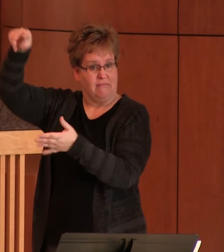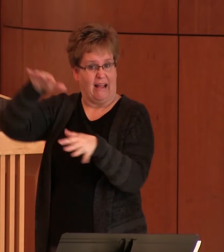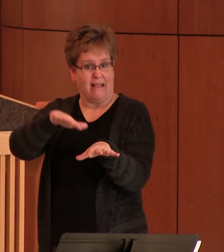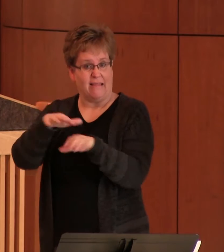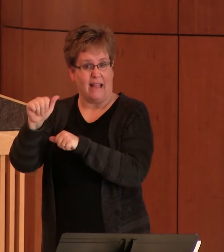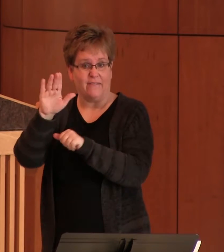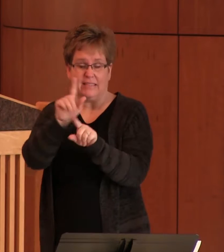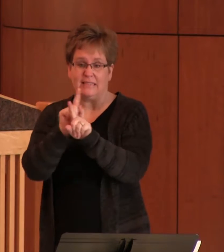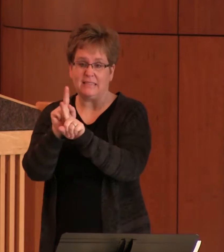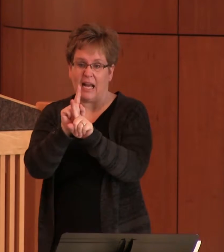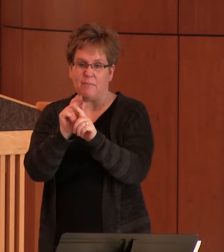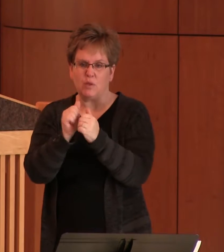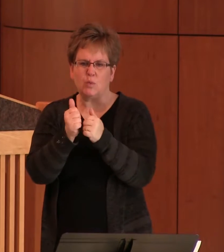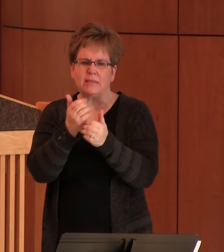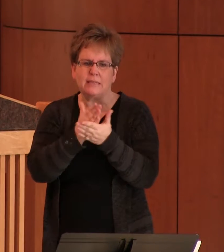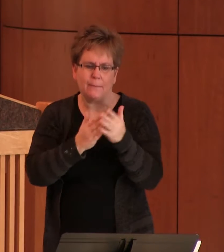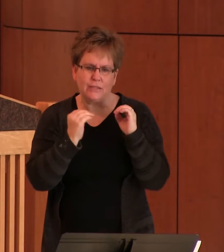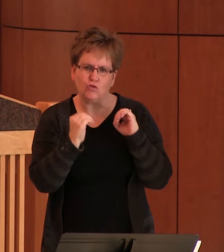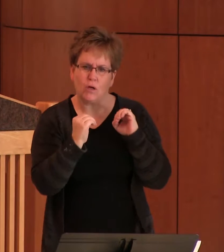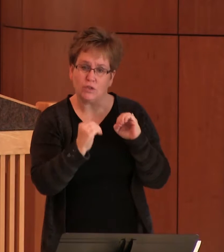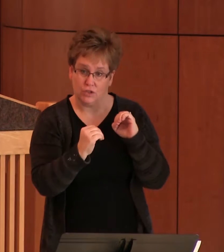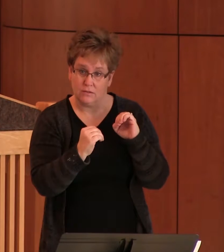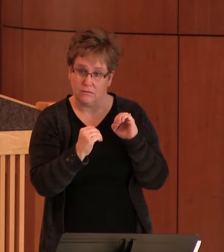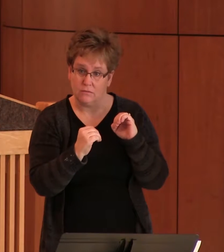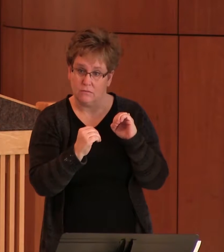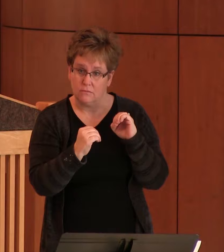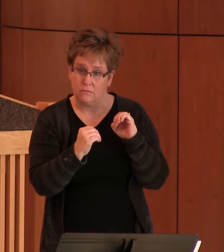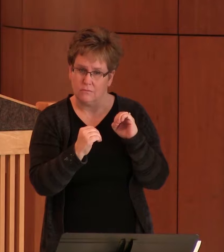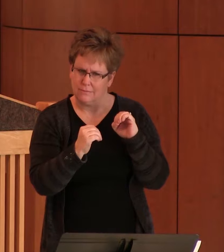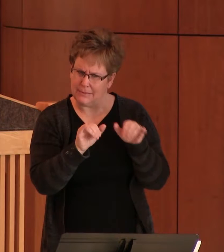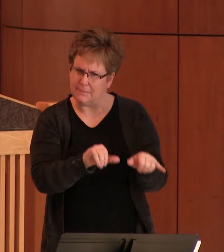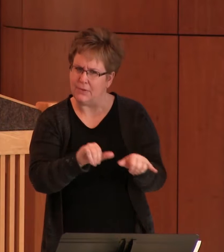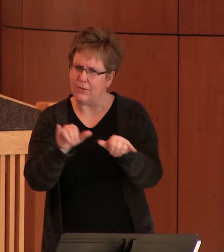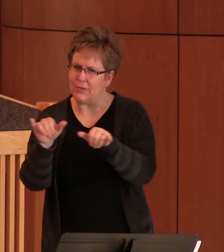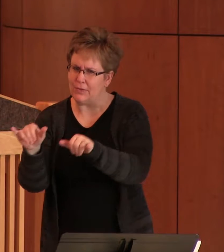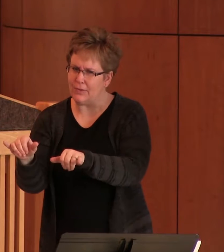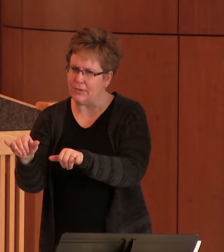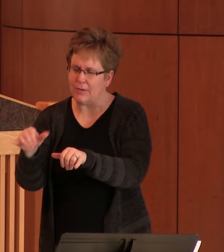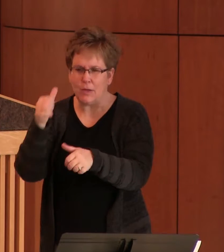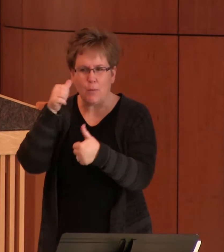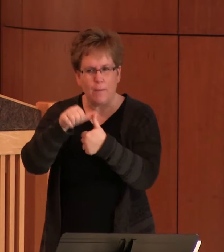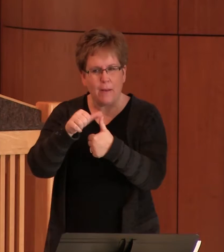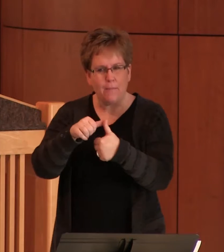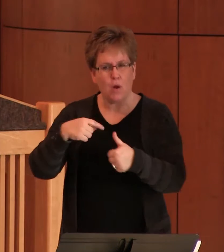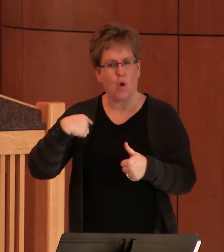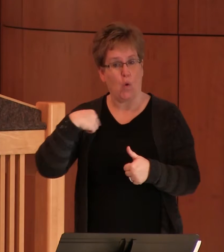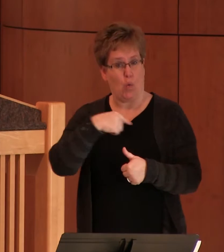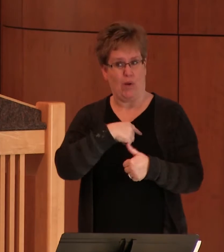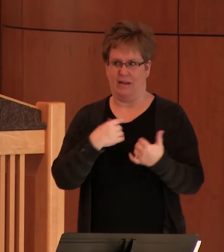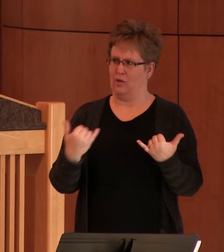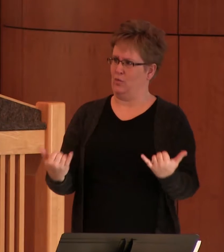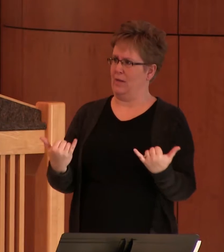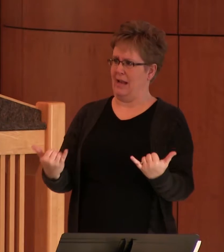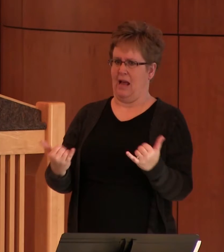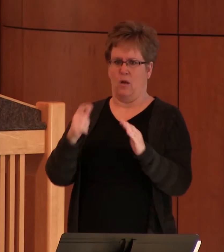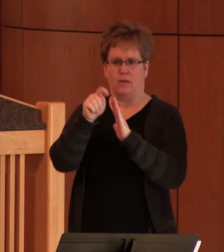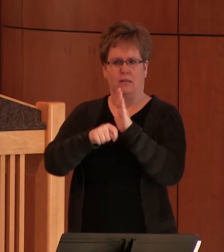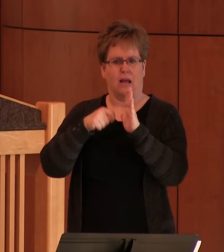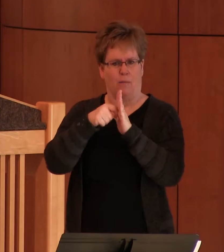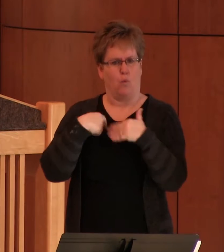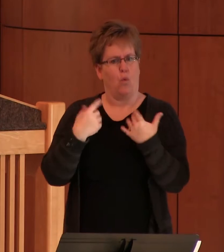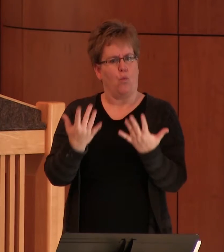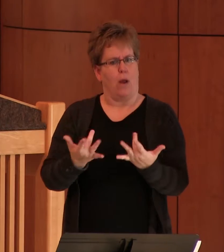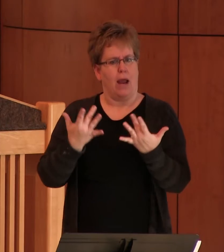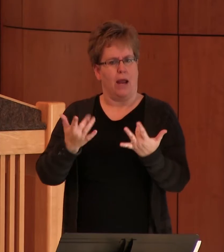his disciples with a few instructions. It sounds a lot like the time that we are in right now as we await for